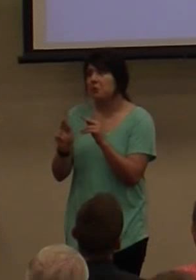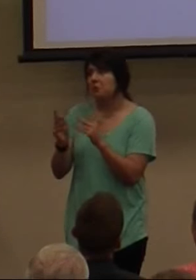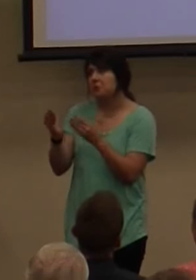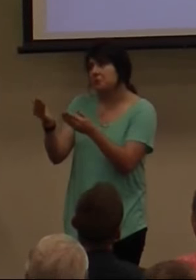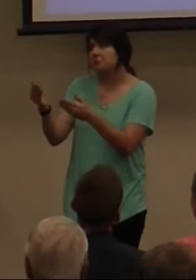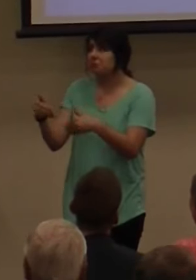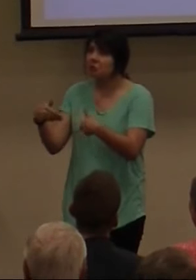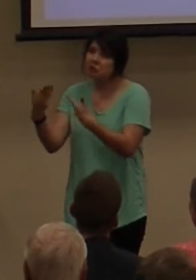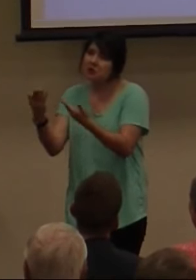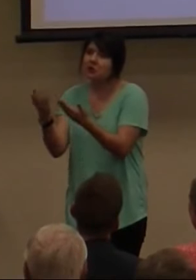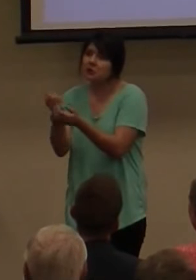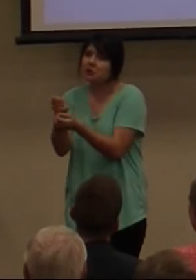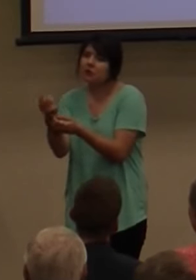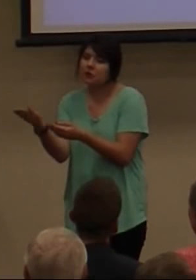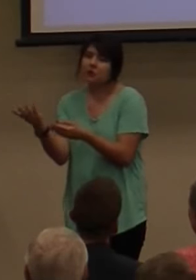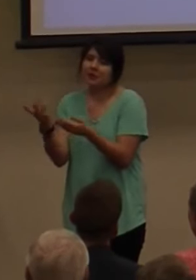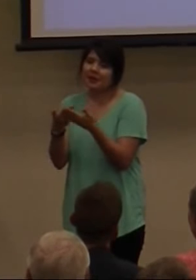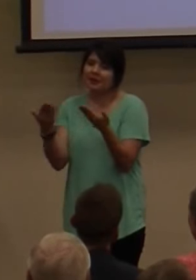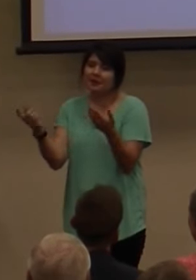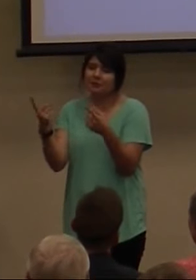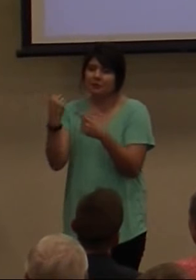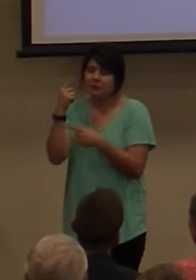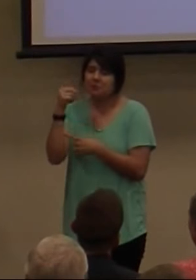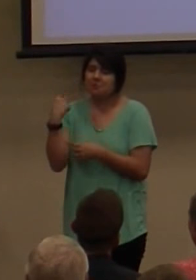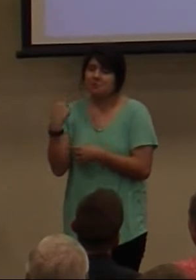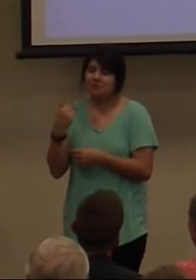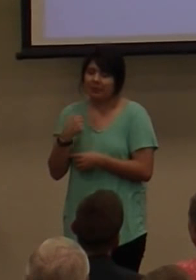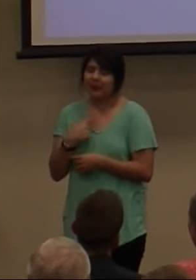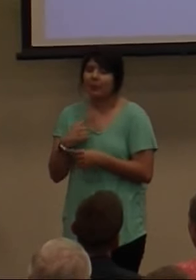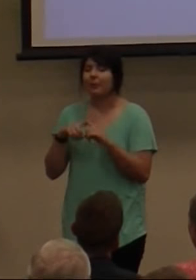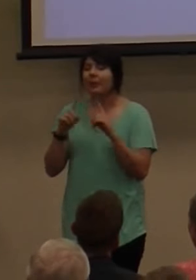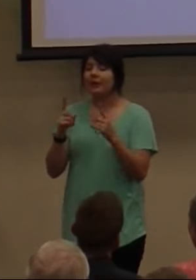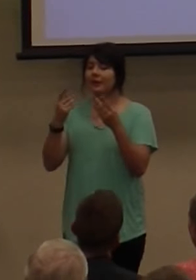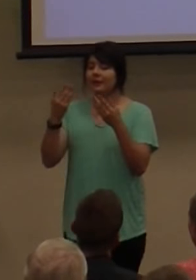presentation. Here are some points made.